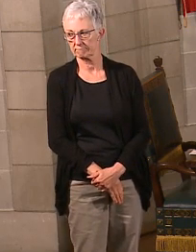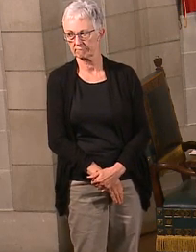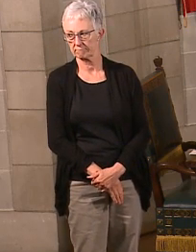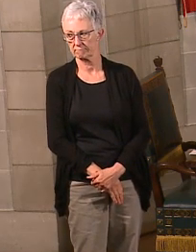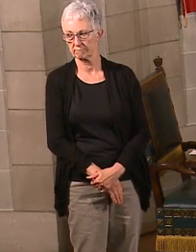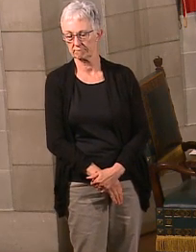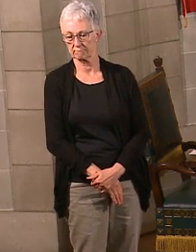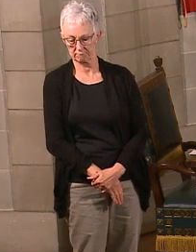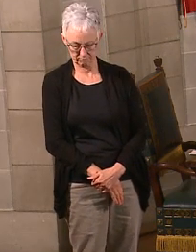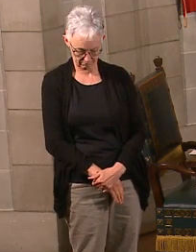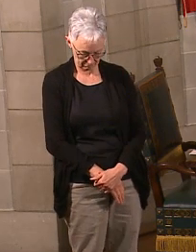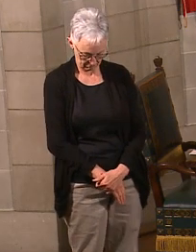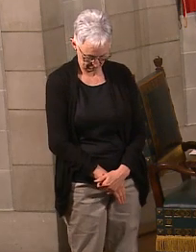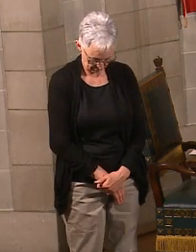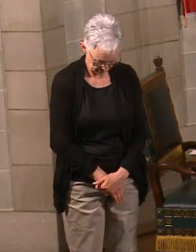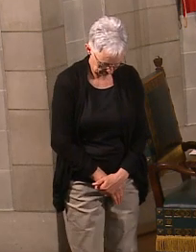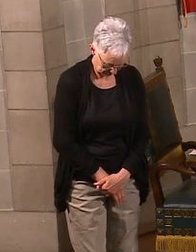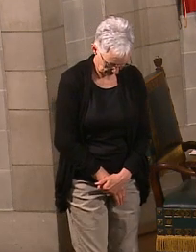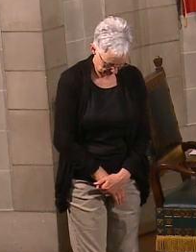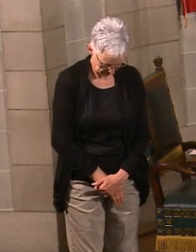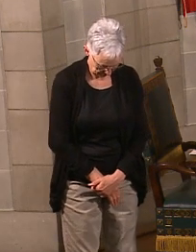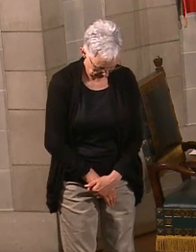prevent inmate backlash?